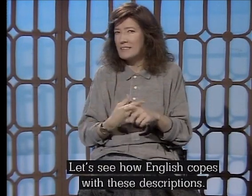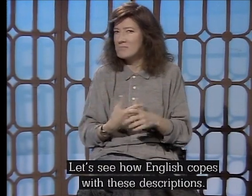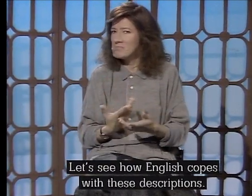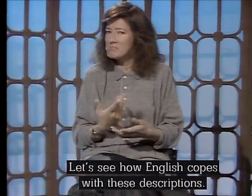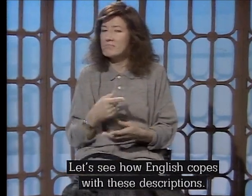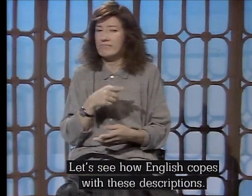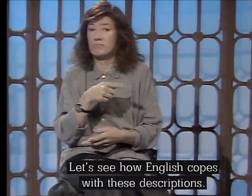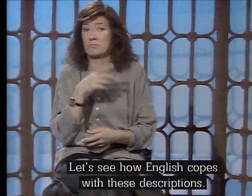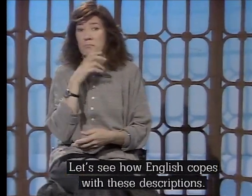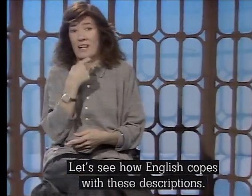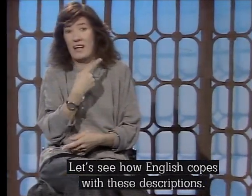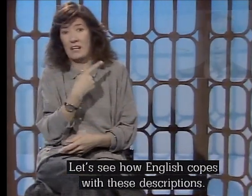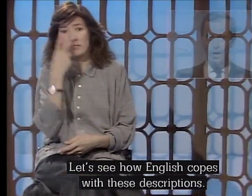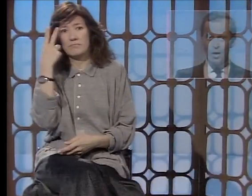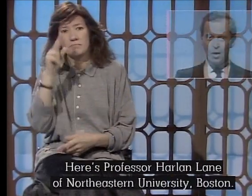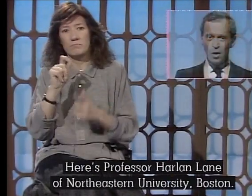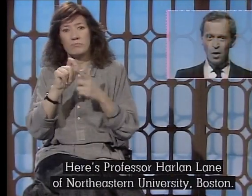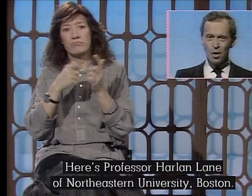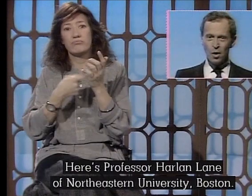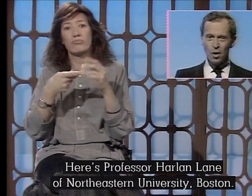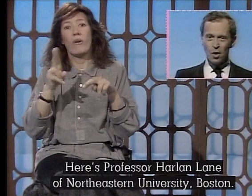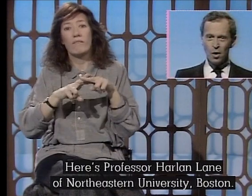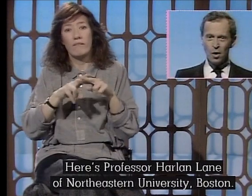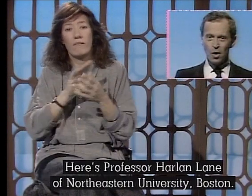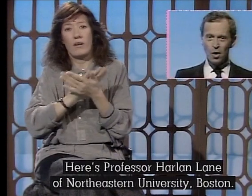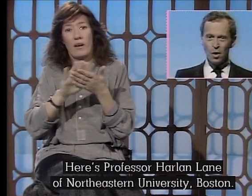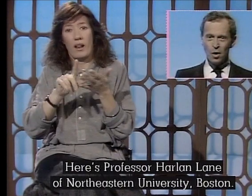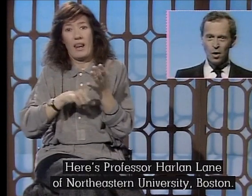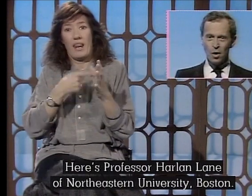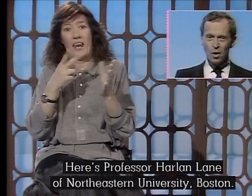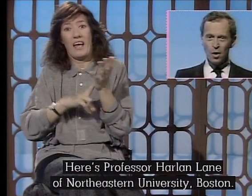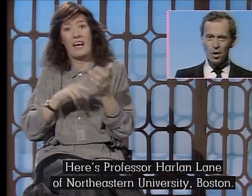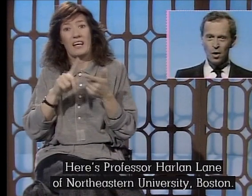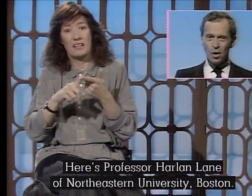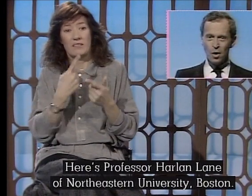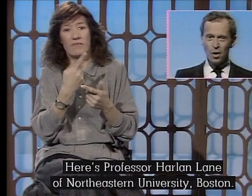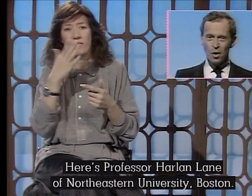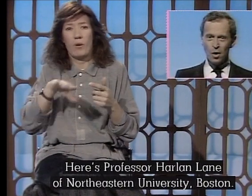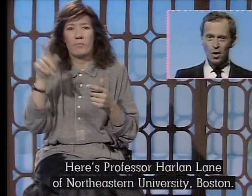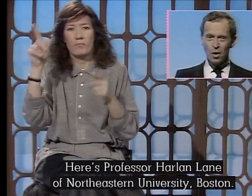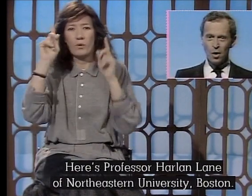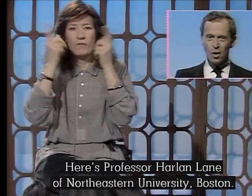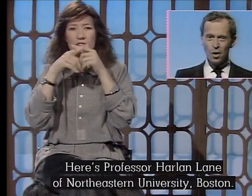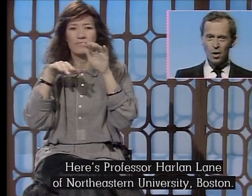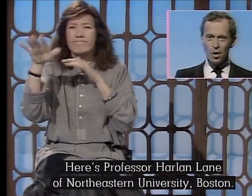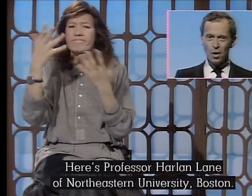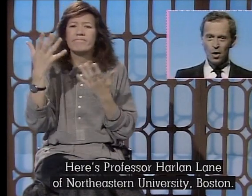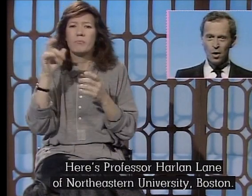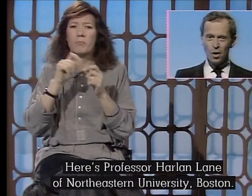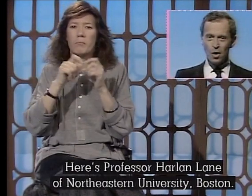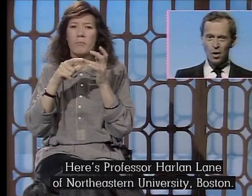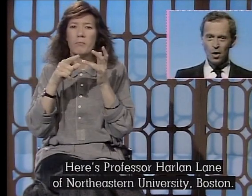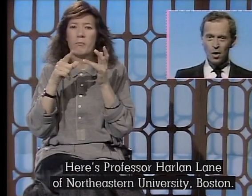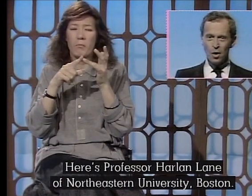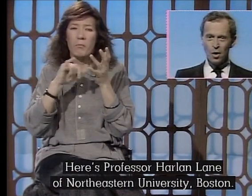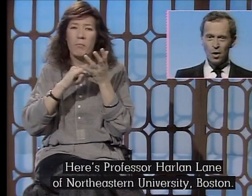descriptions. Here's Professor Harlan Lane of Northeastern University, Boston, giving one or